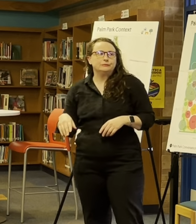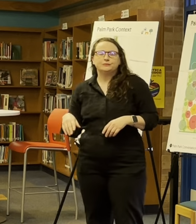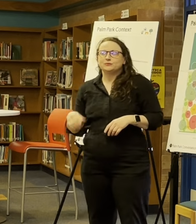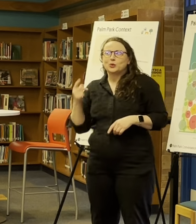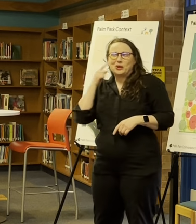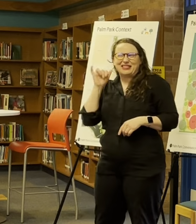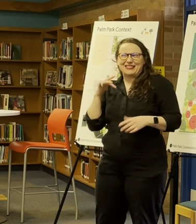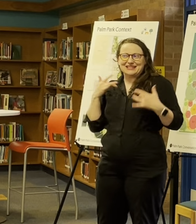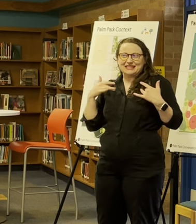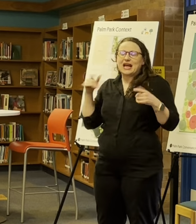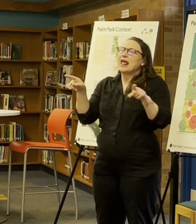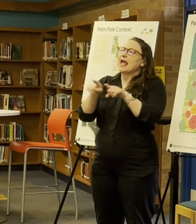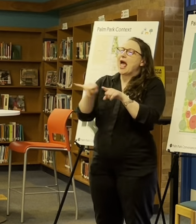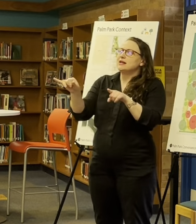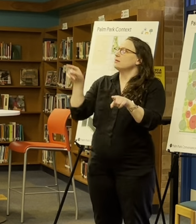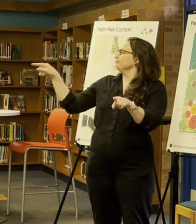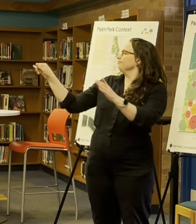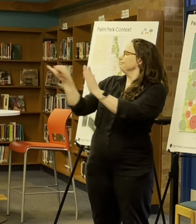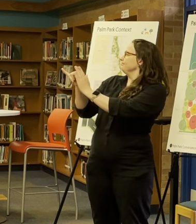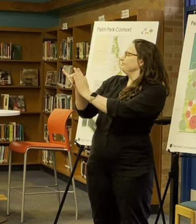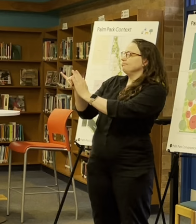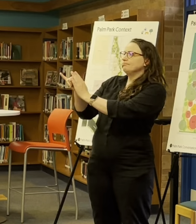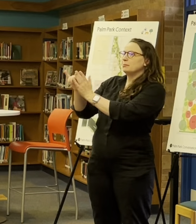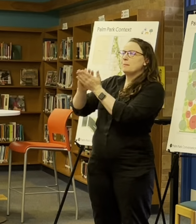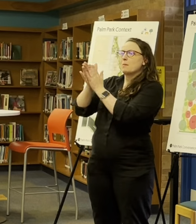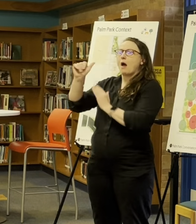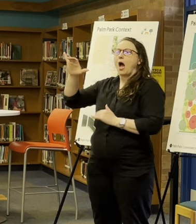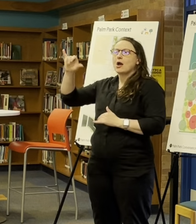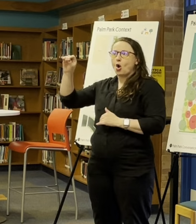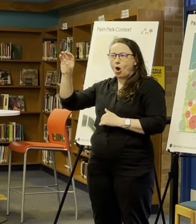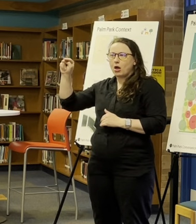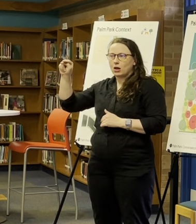very exciting as a mark within the city and an icon.